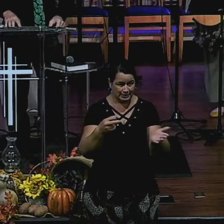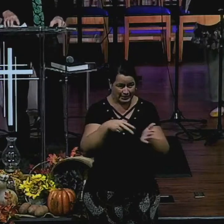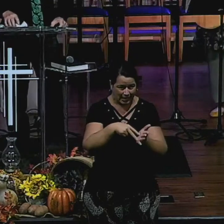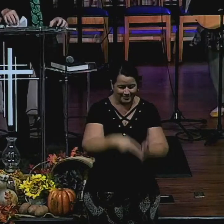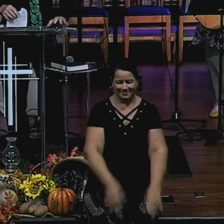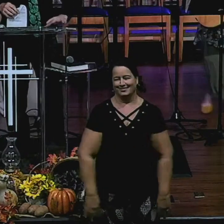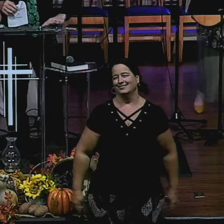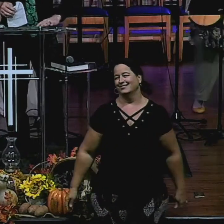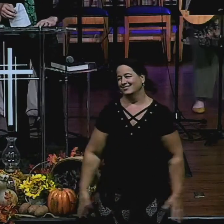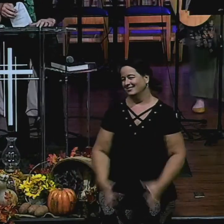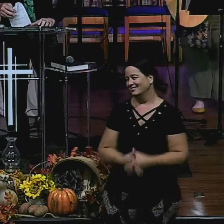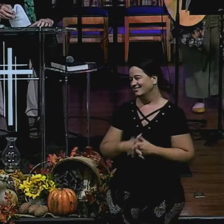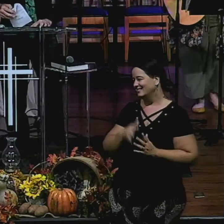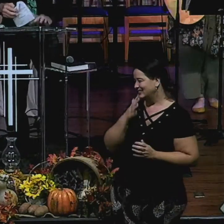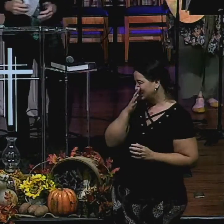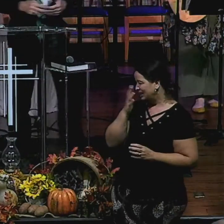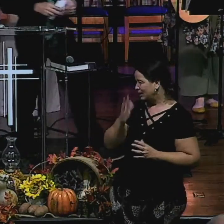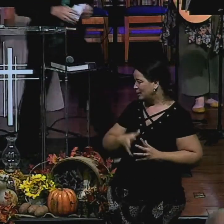stand and sing.